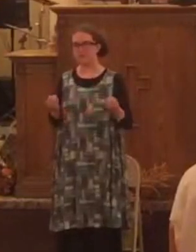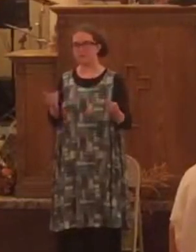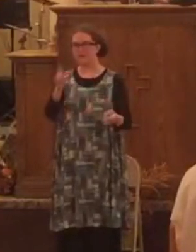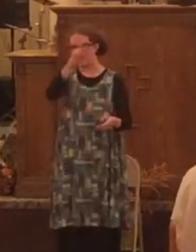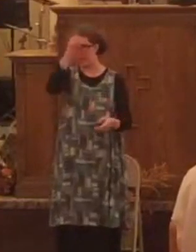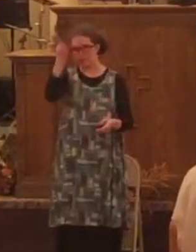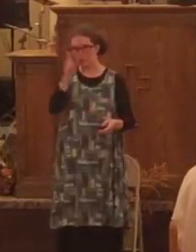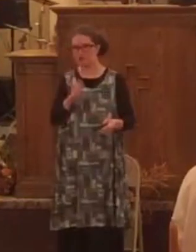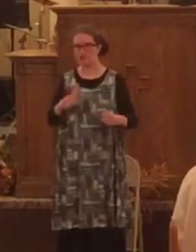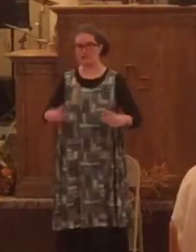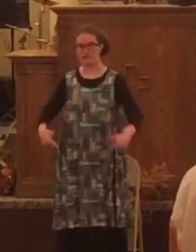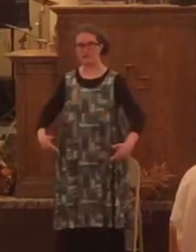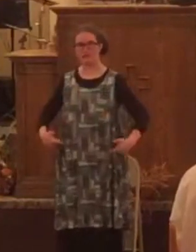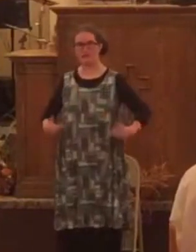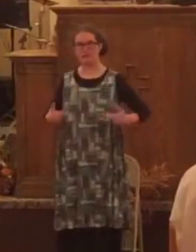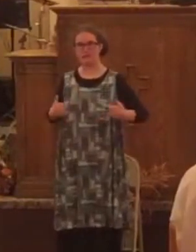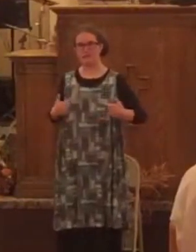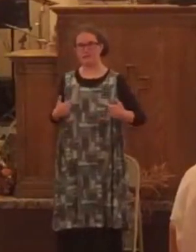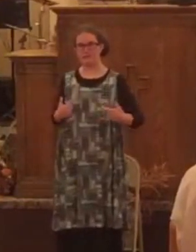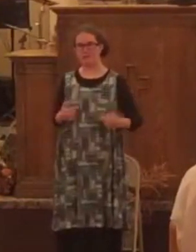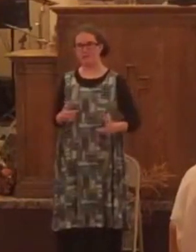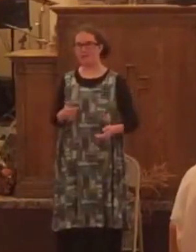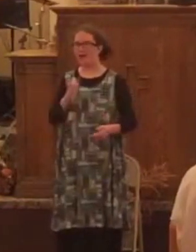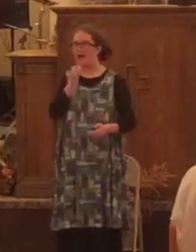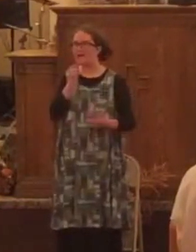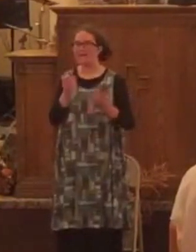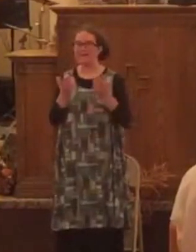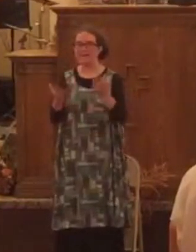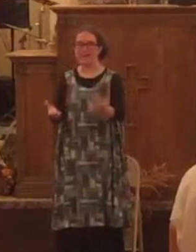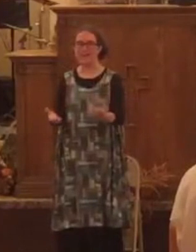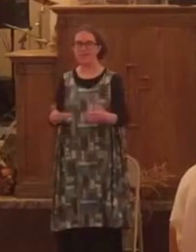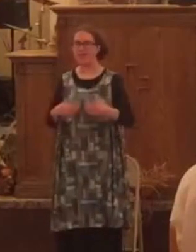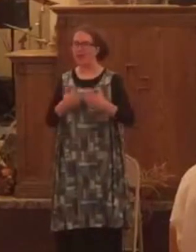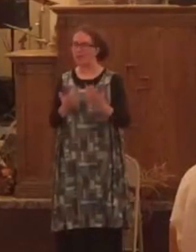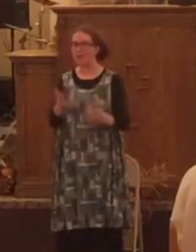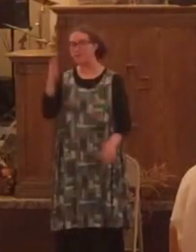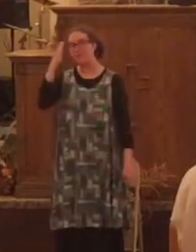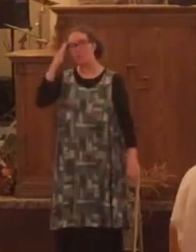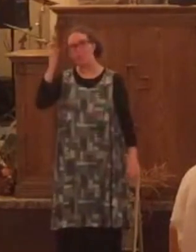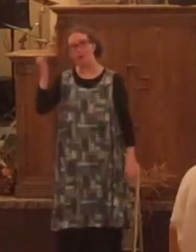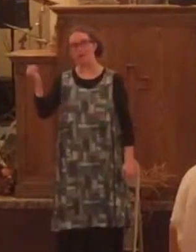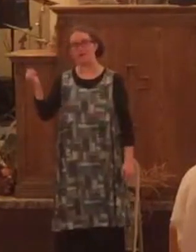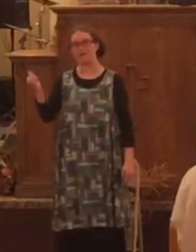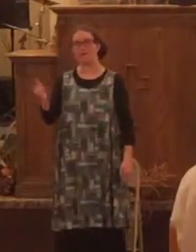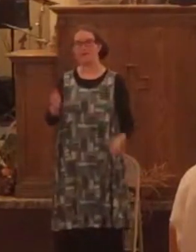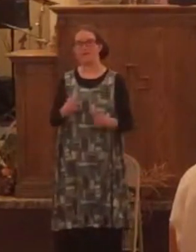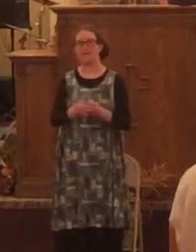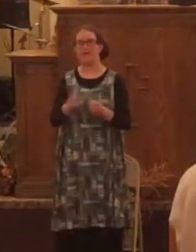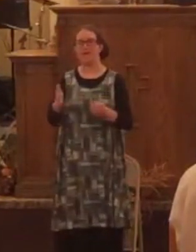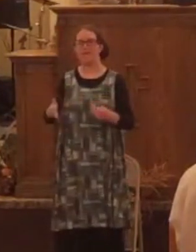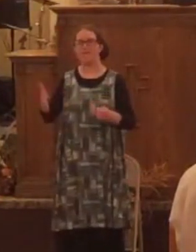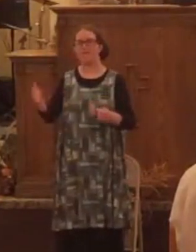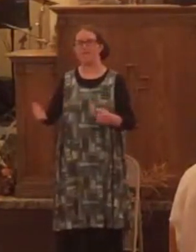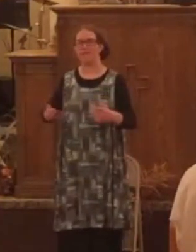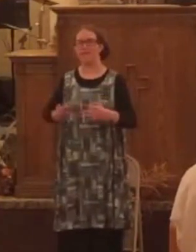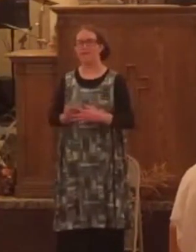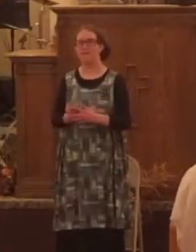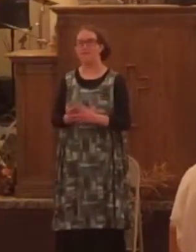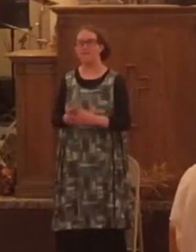questions about life. Right. I can't give you the how comes and the whys, right, of everything I've been